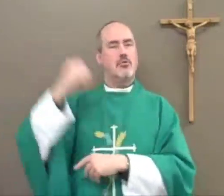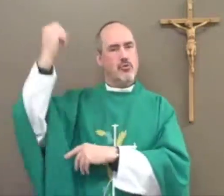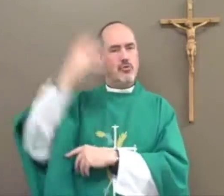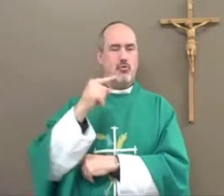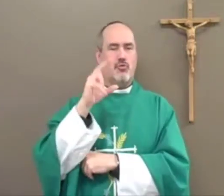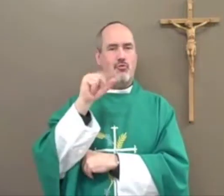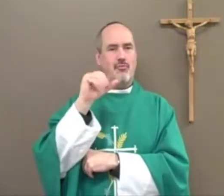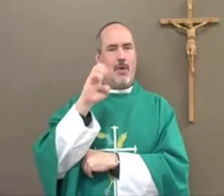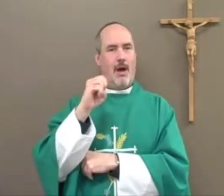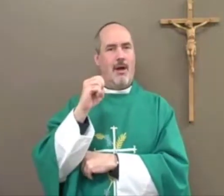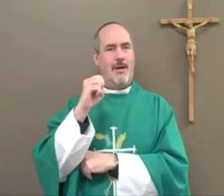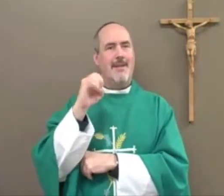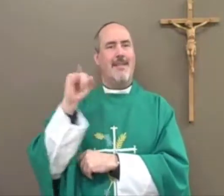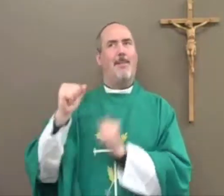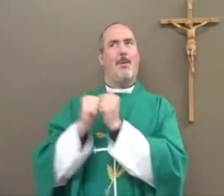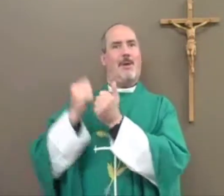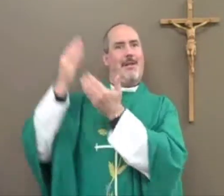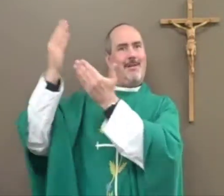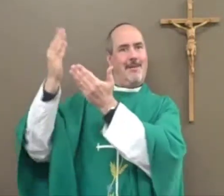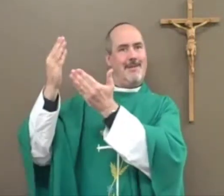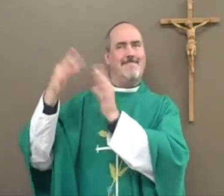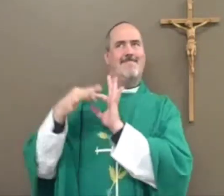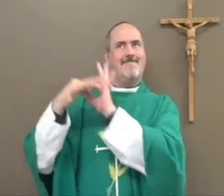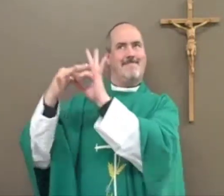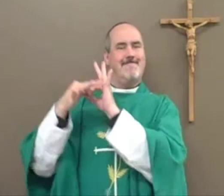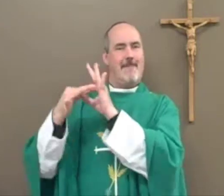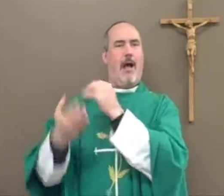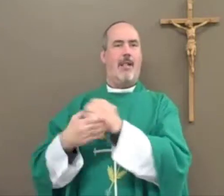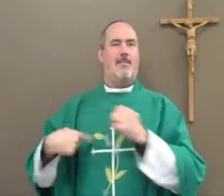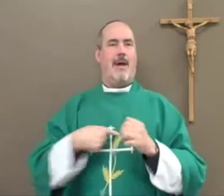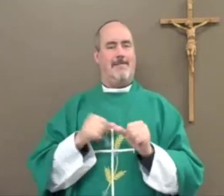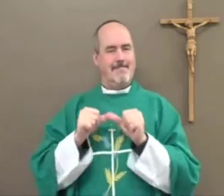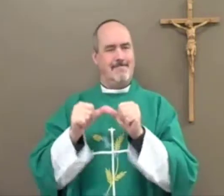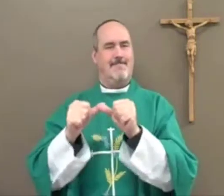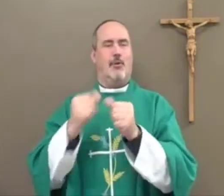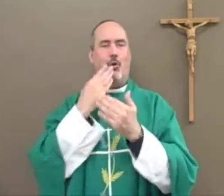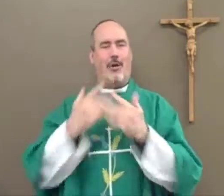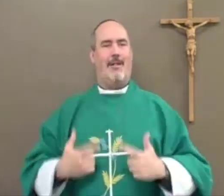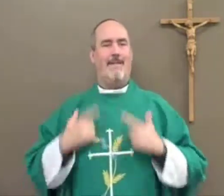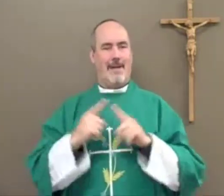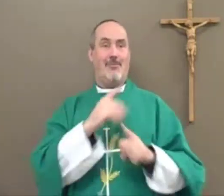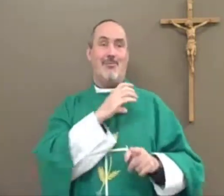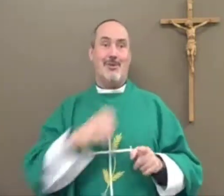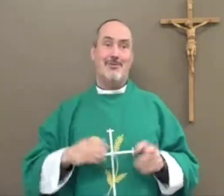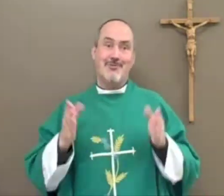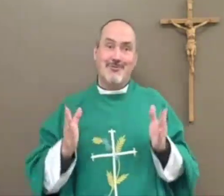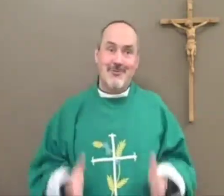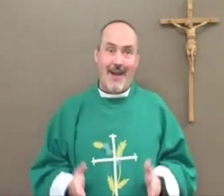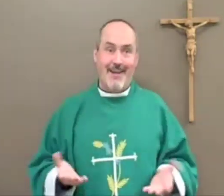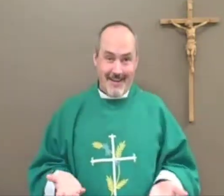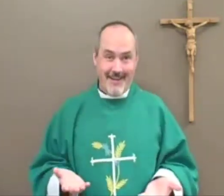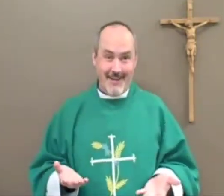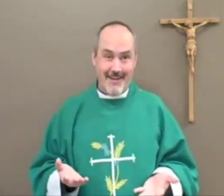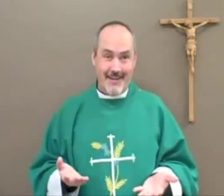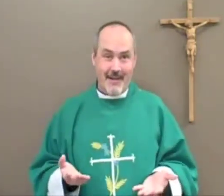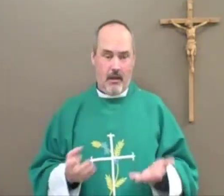us grace. And we get closer to Him. And then we can go on having a good life as a